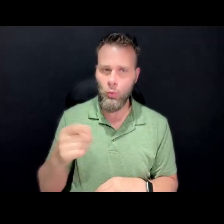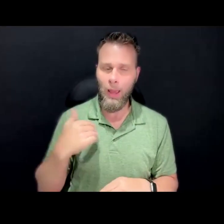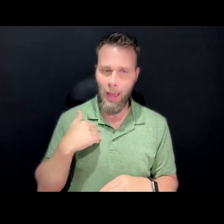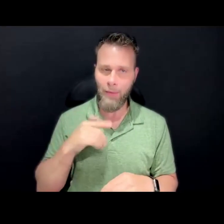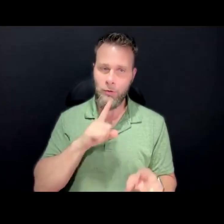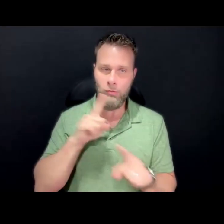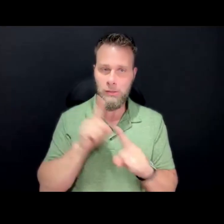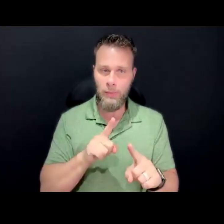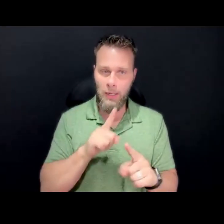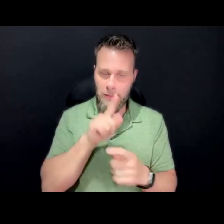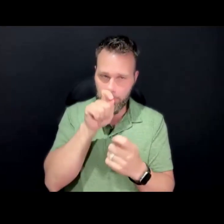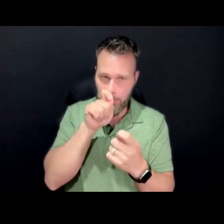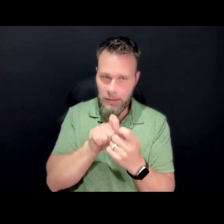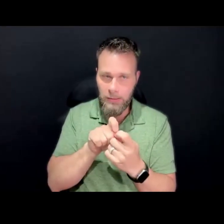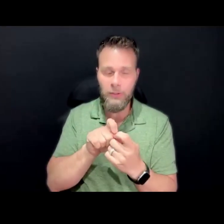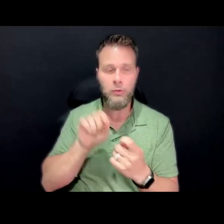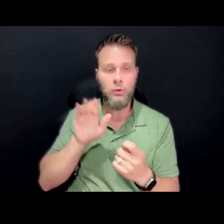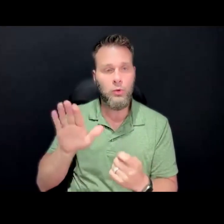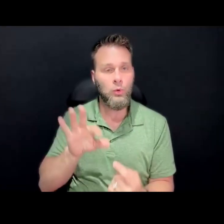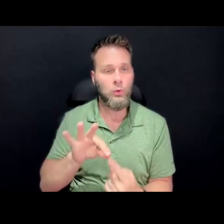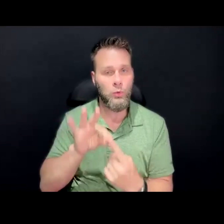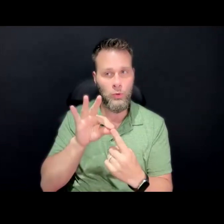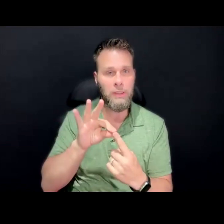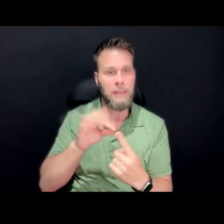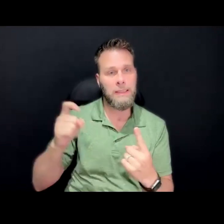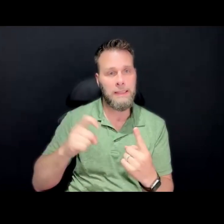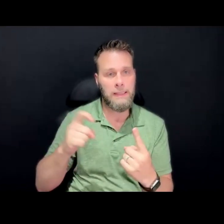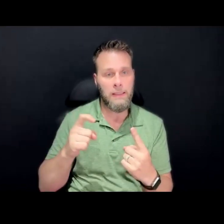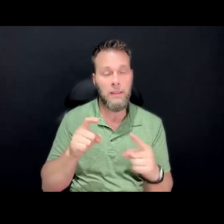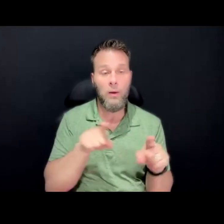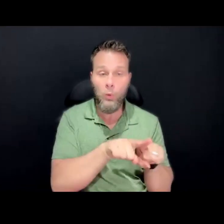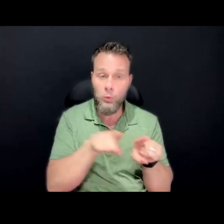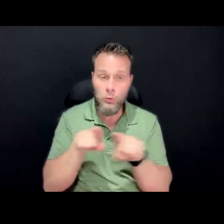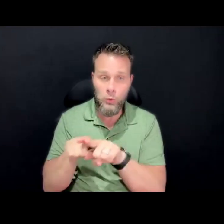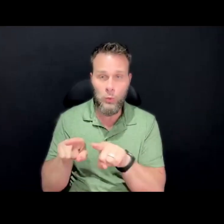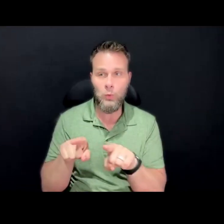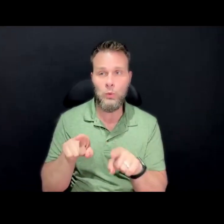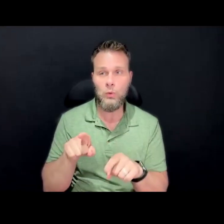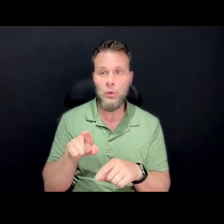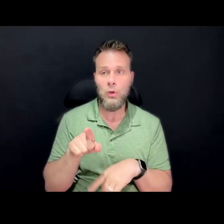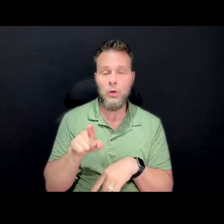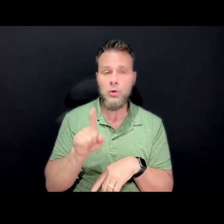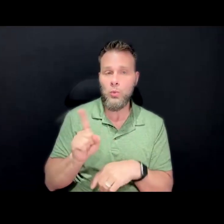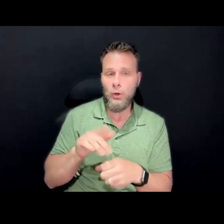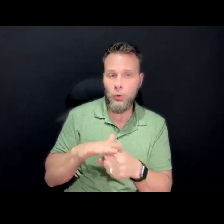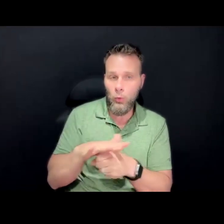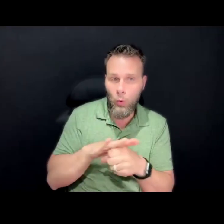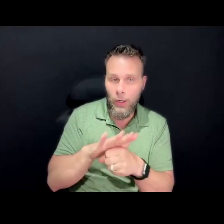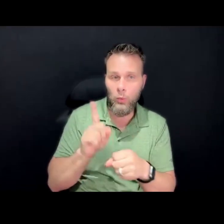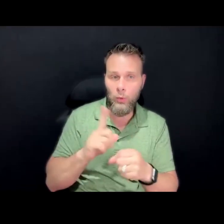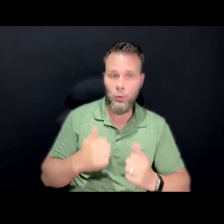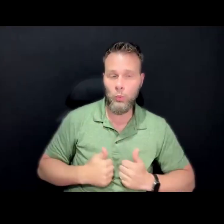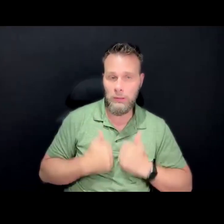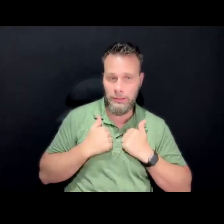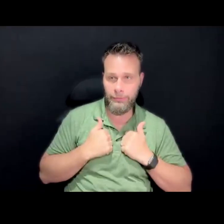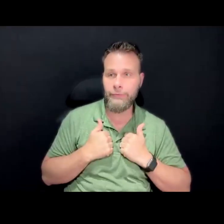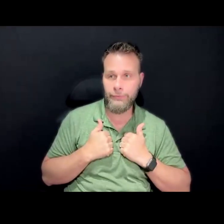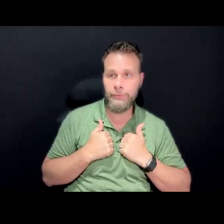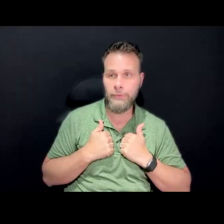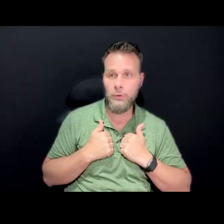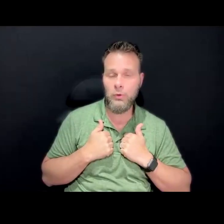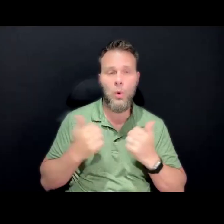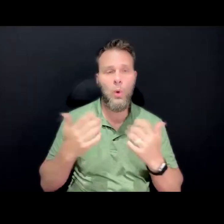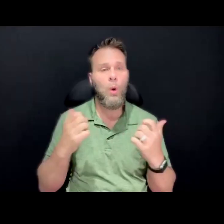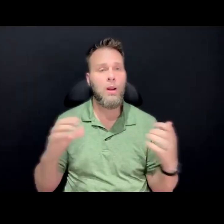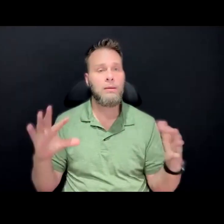specific to your unique need and also to where you are located and where you live. So I want to